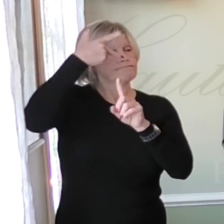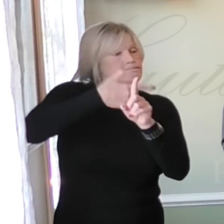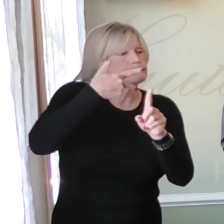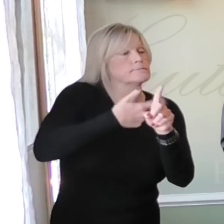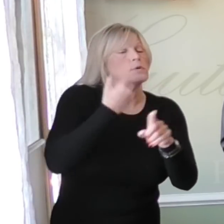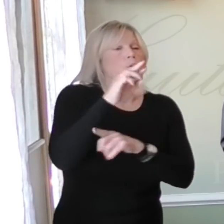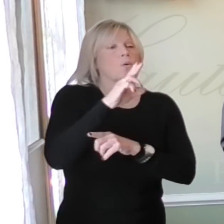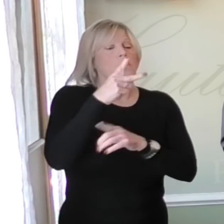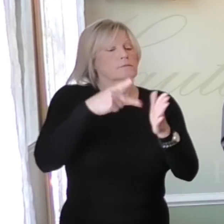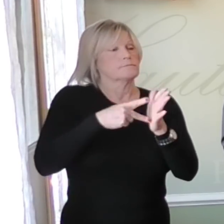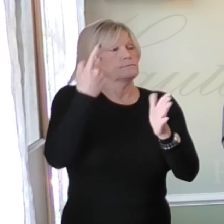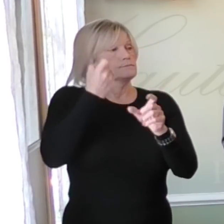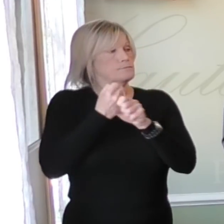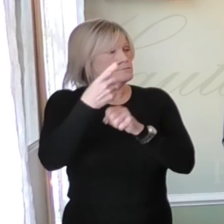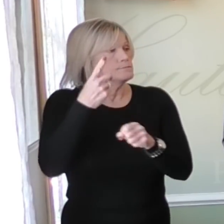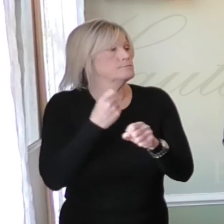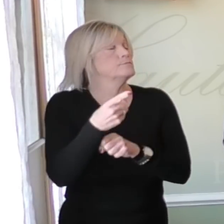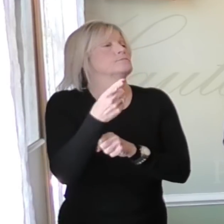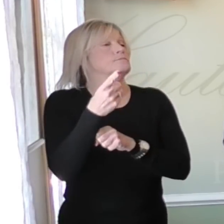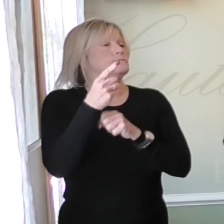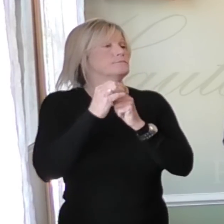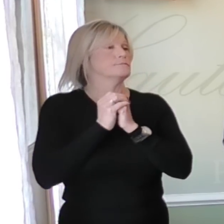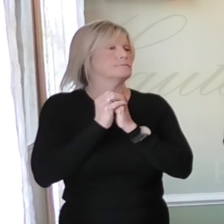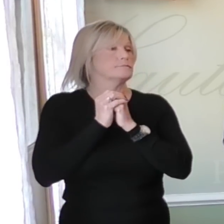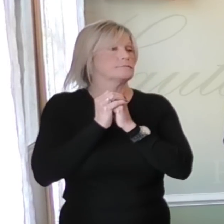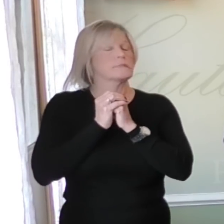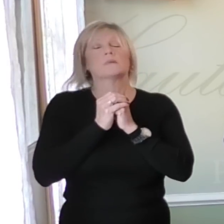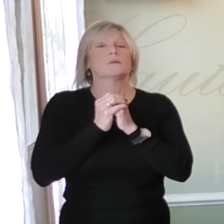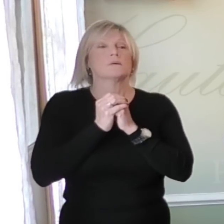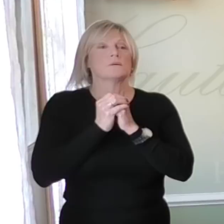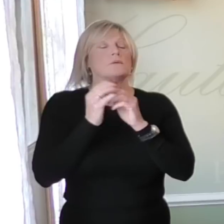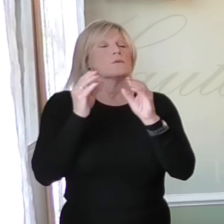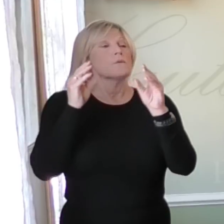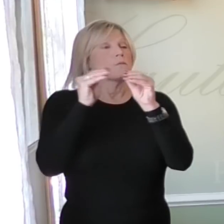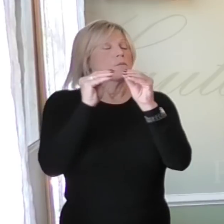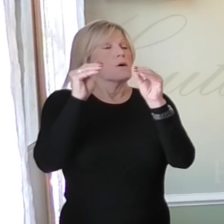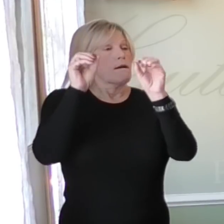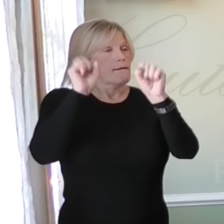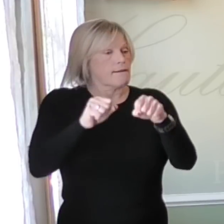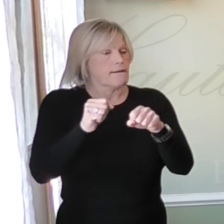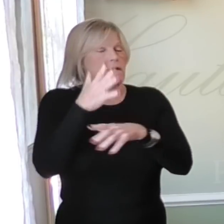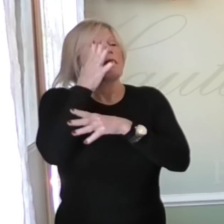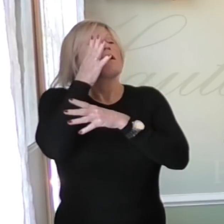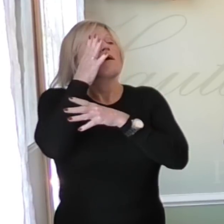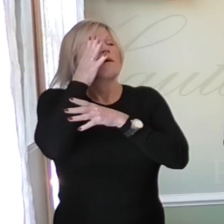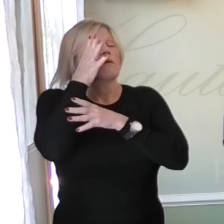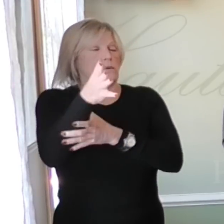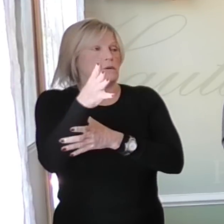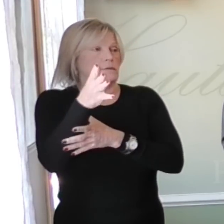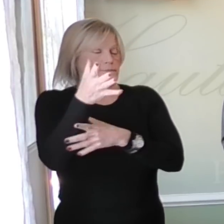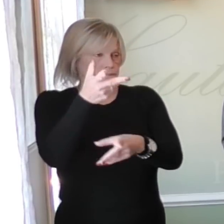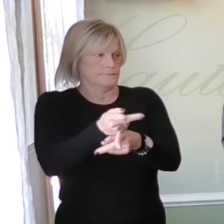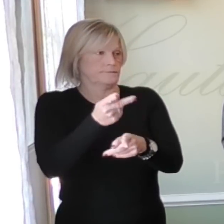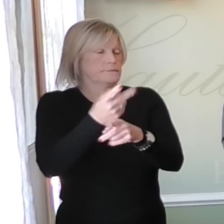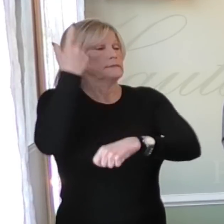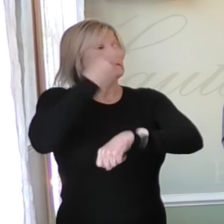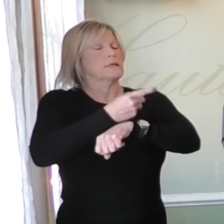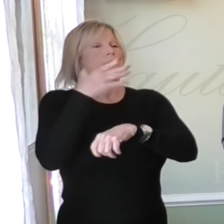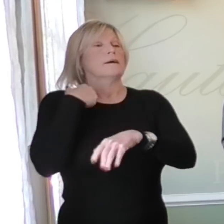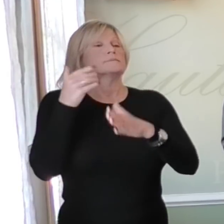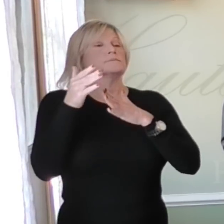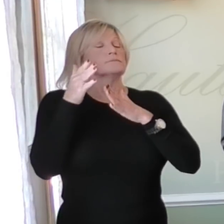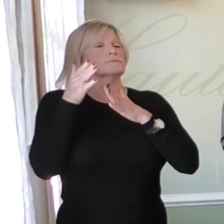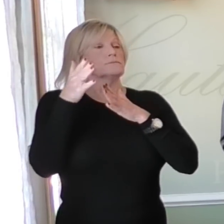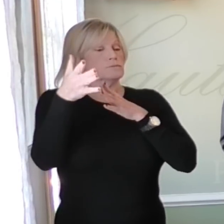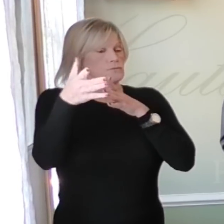or semi-annual basis. More can and will be done. Today, I'm